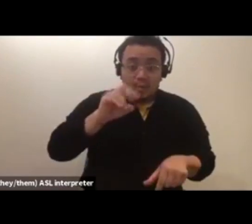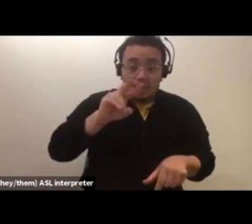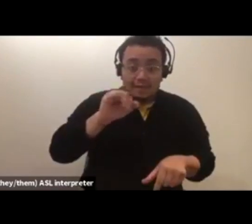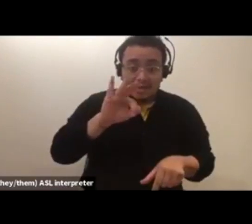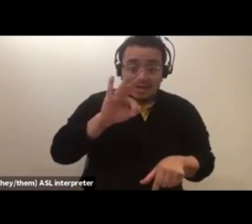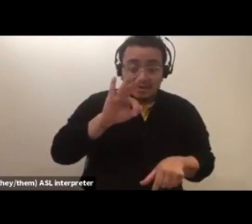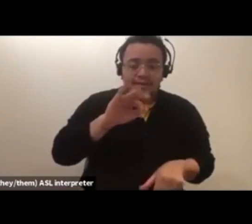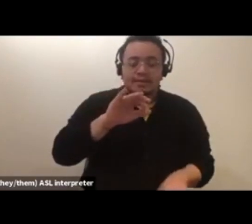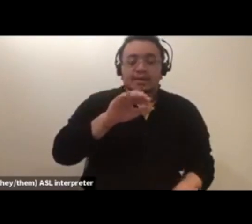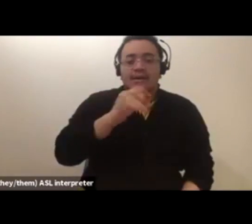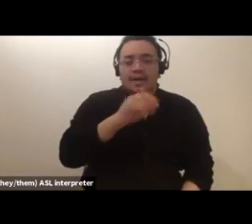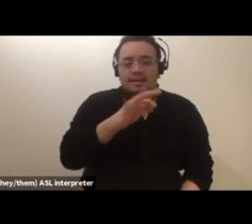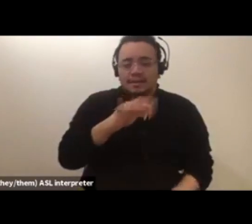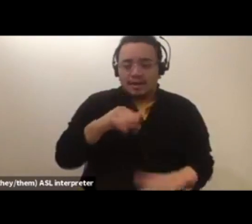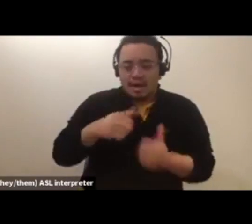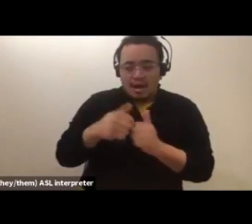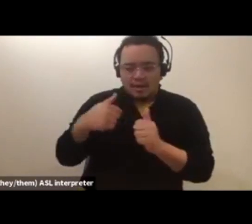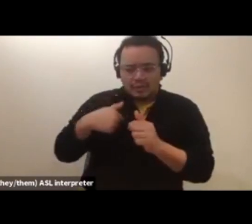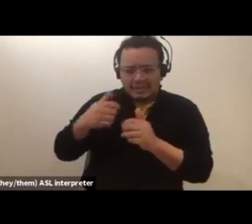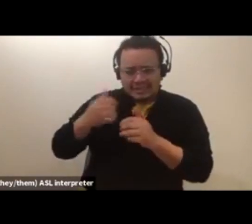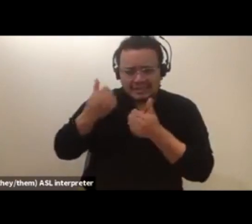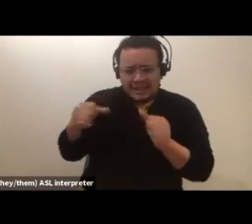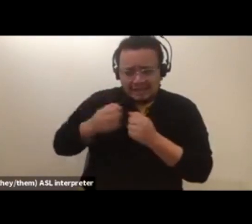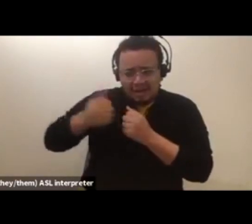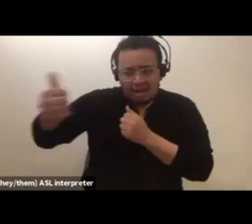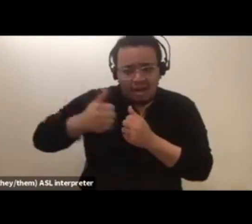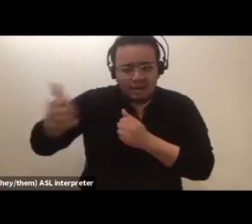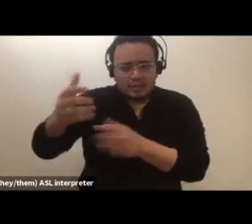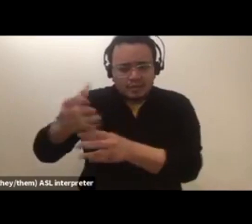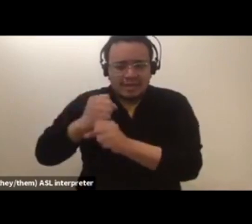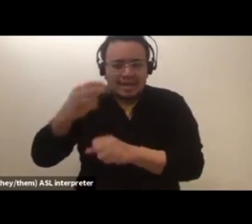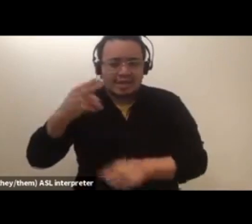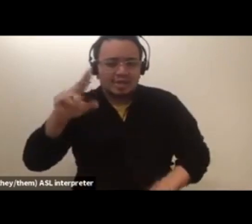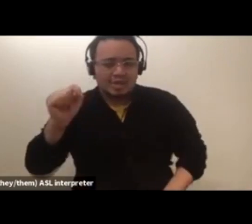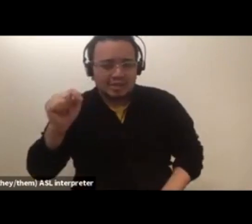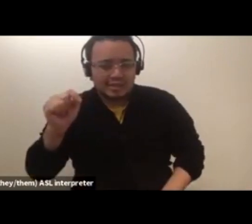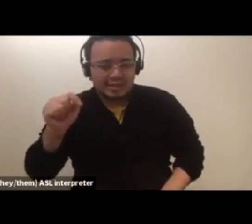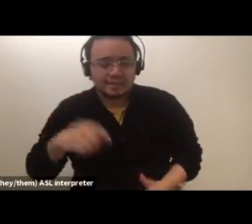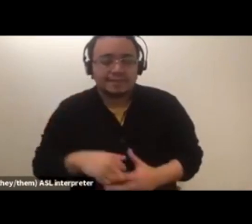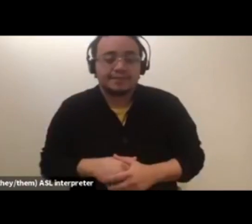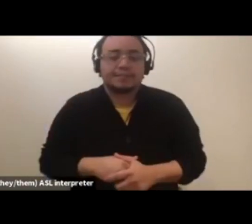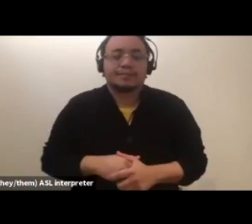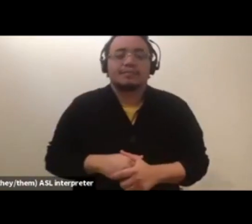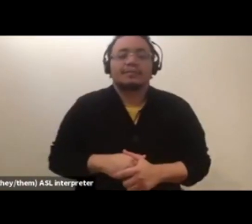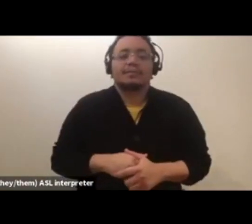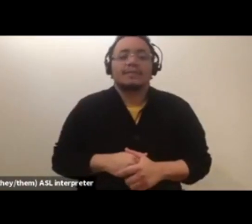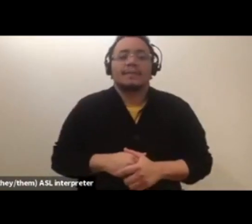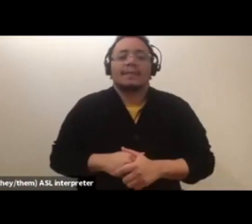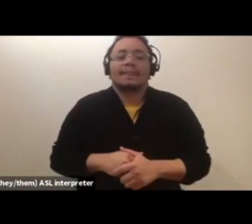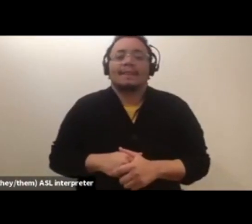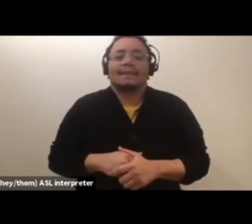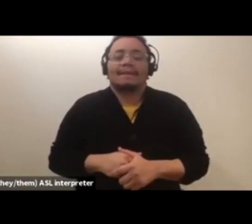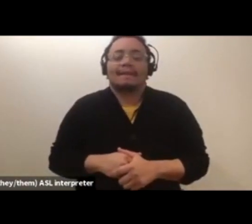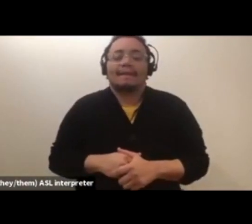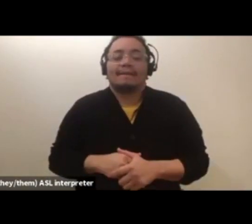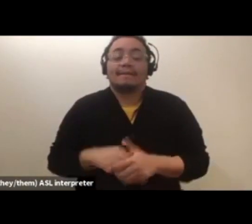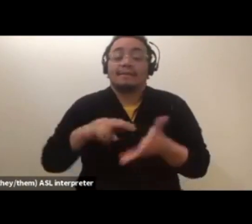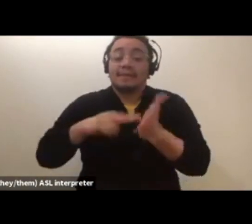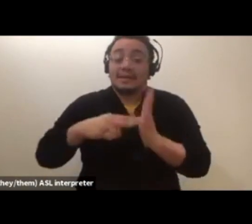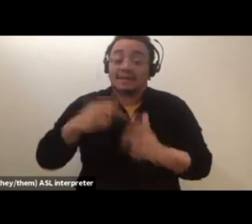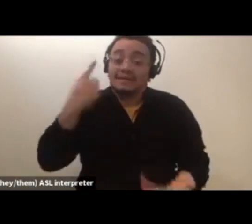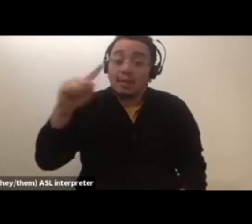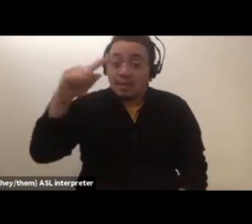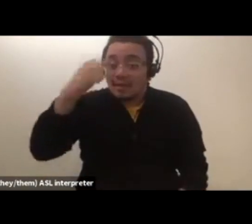different factors in this, and which also factored in with Black trans people being able to access